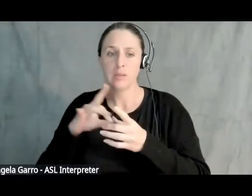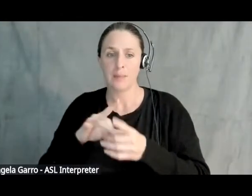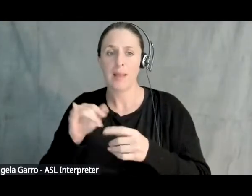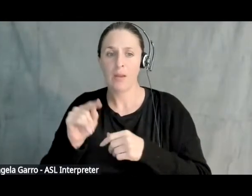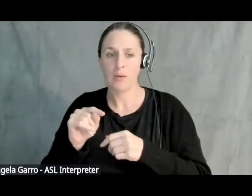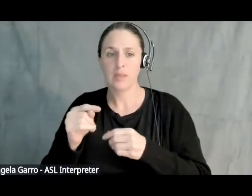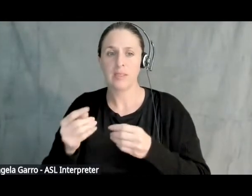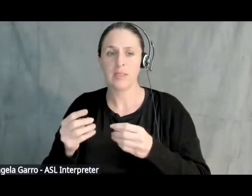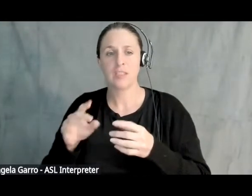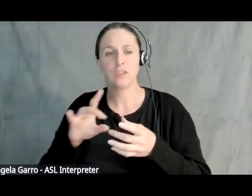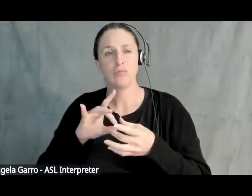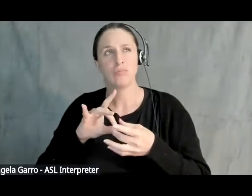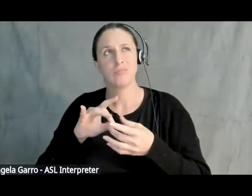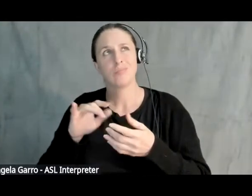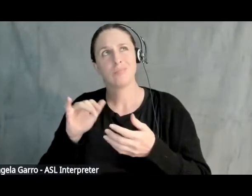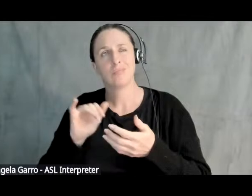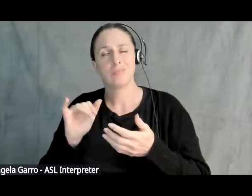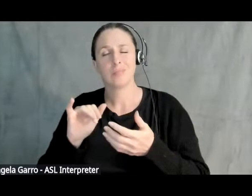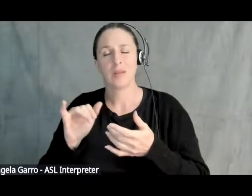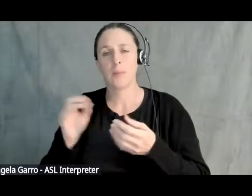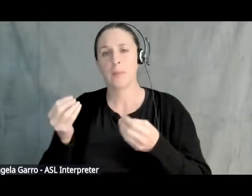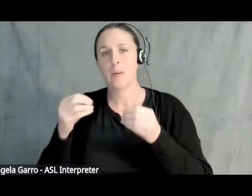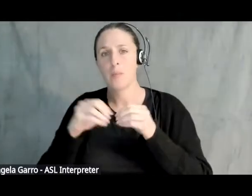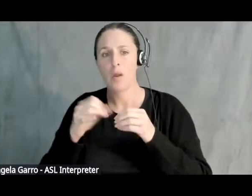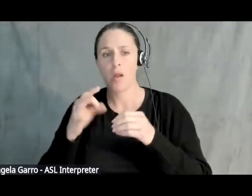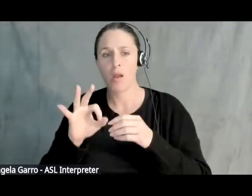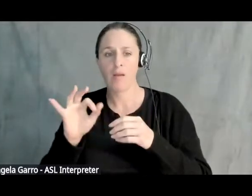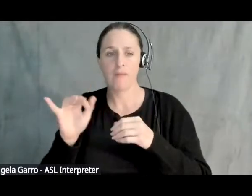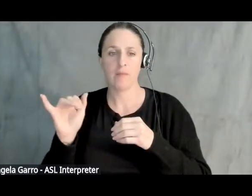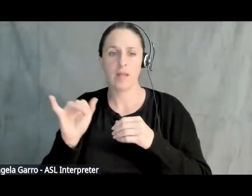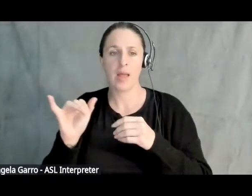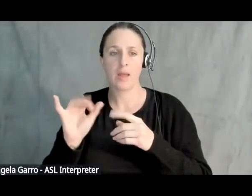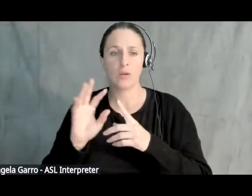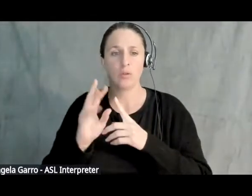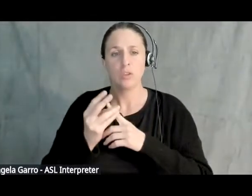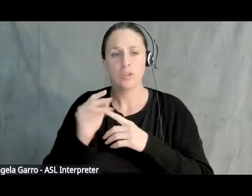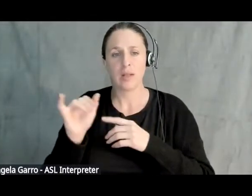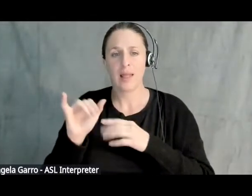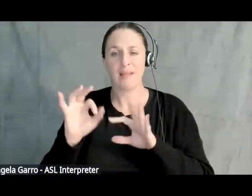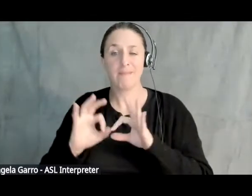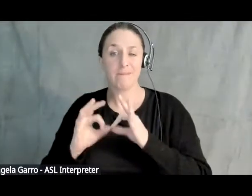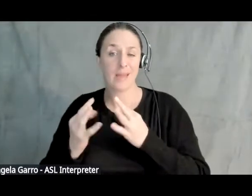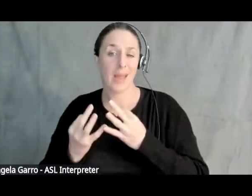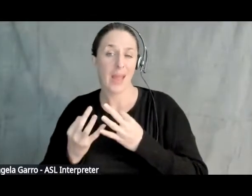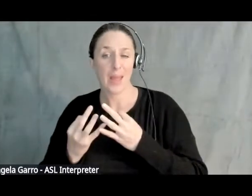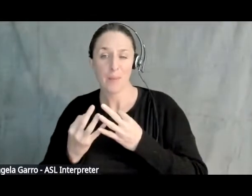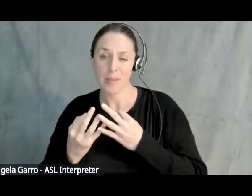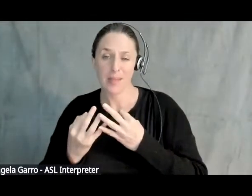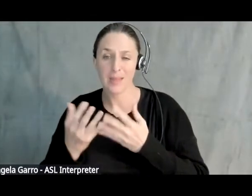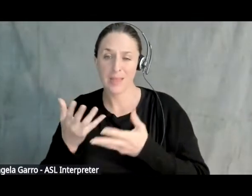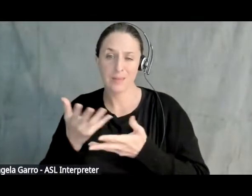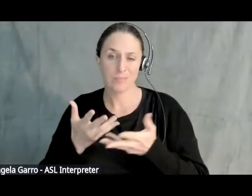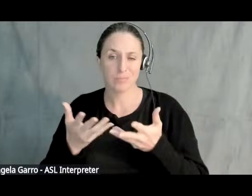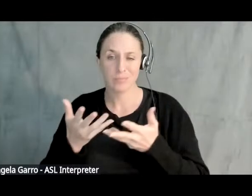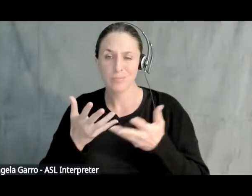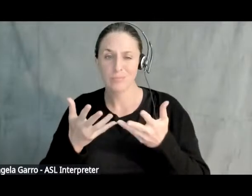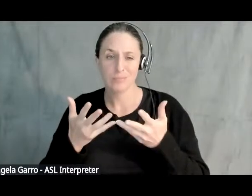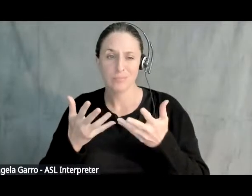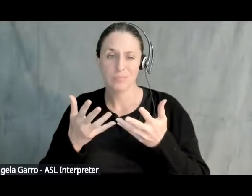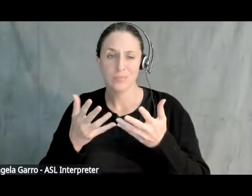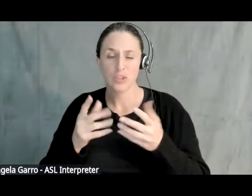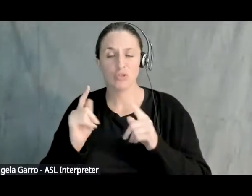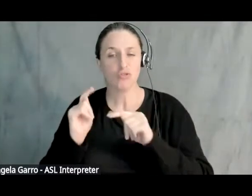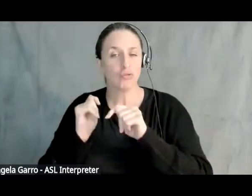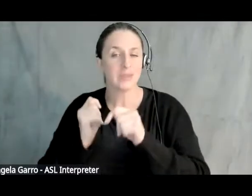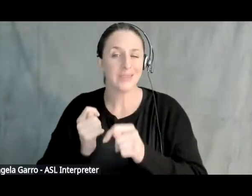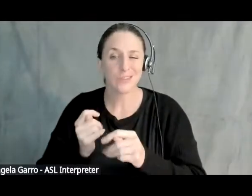like a cultural, like a family oriented, more like